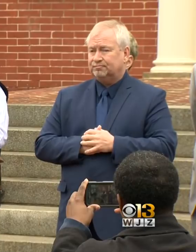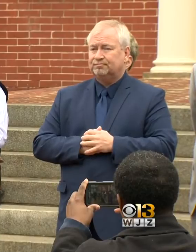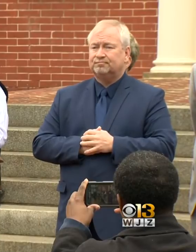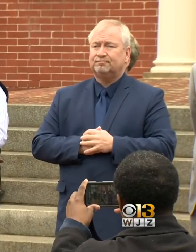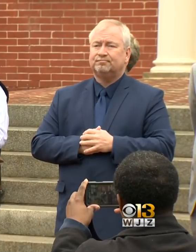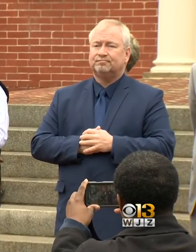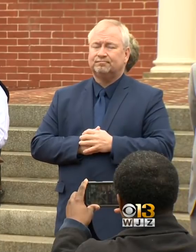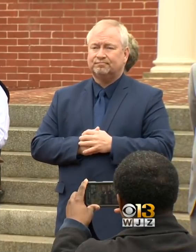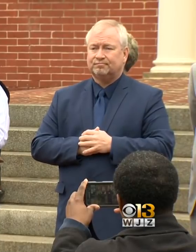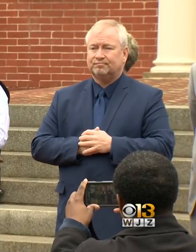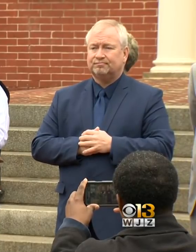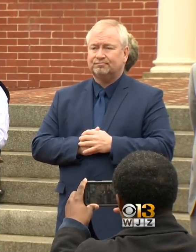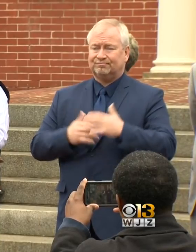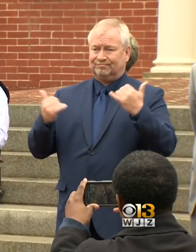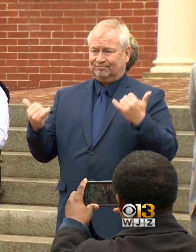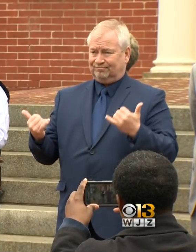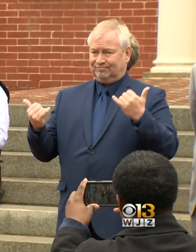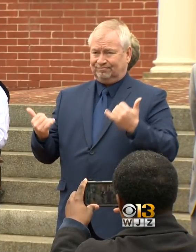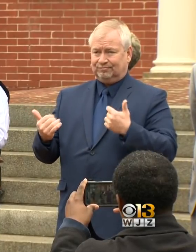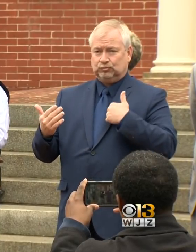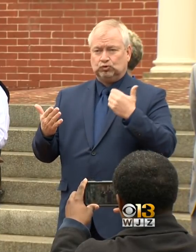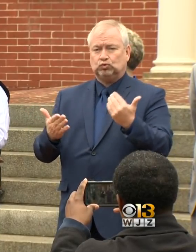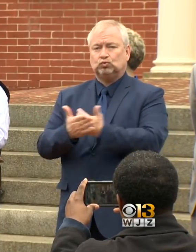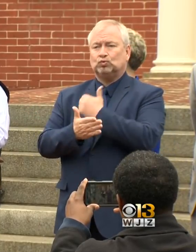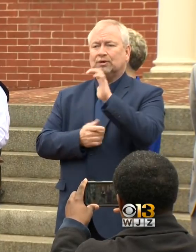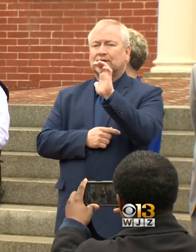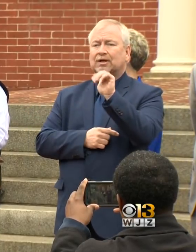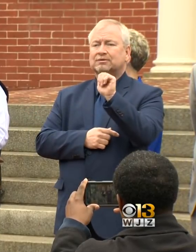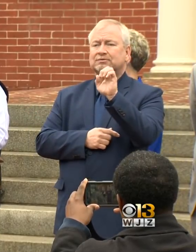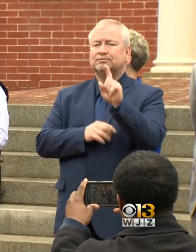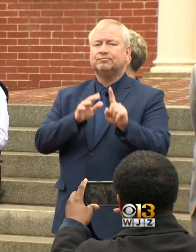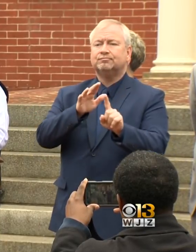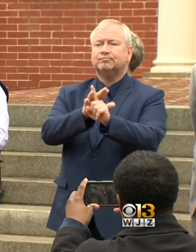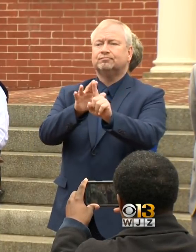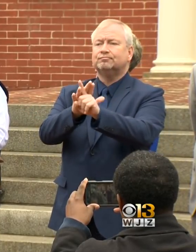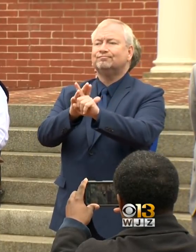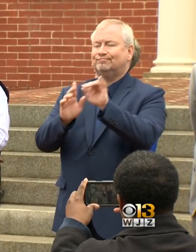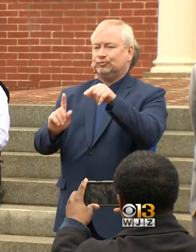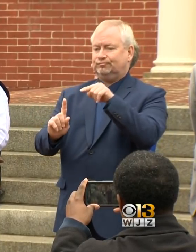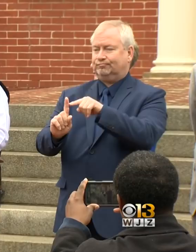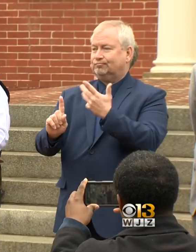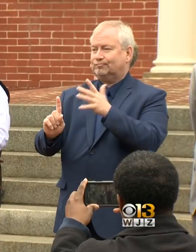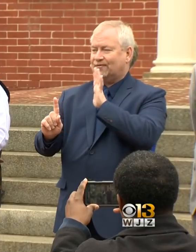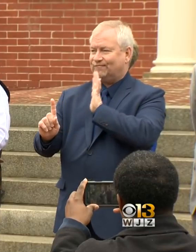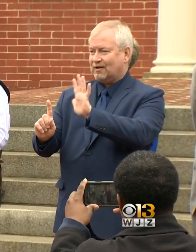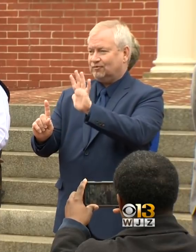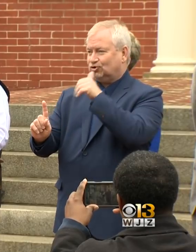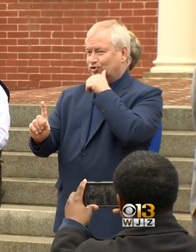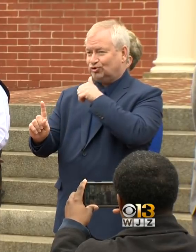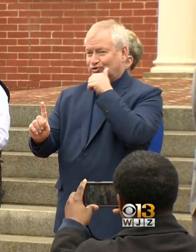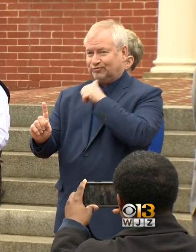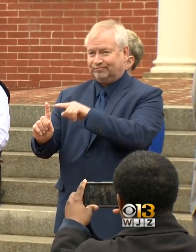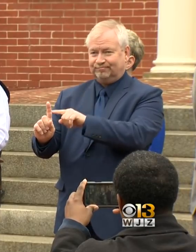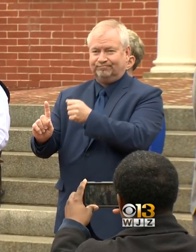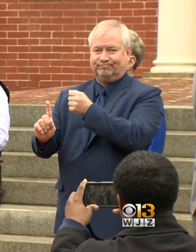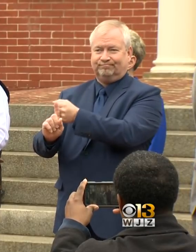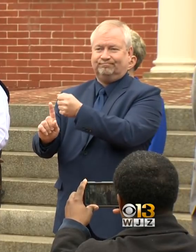Among today's new cases is a 5-year-old girl in Howard